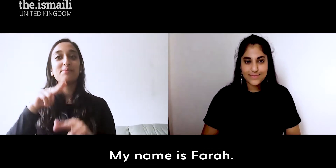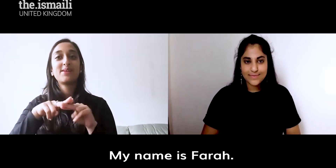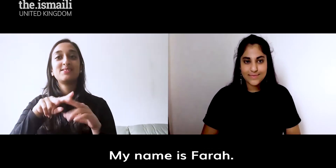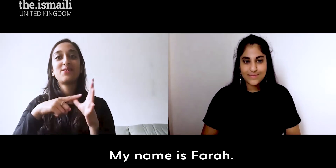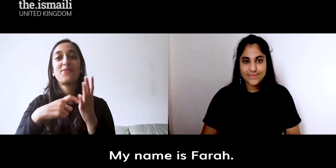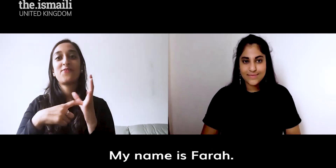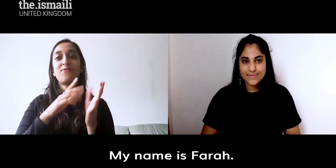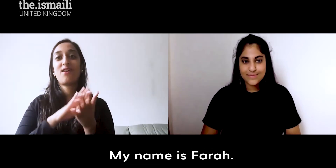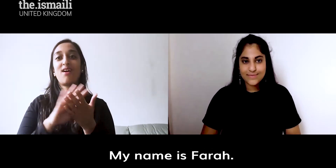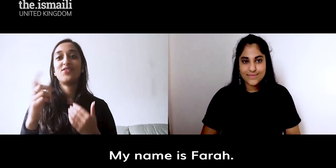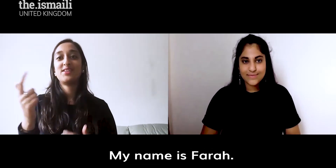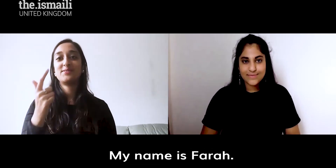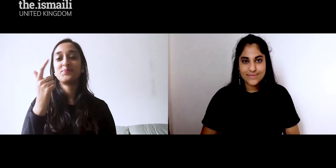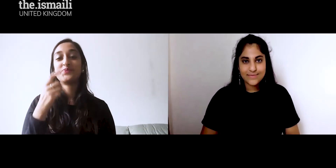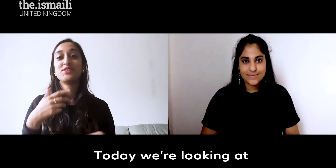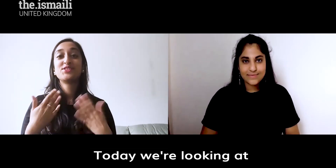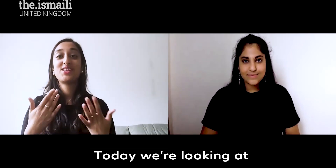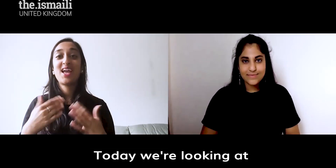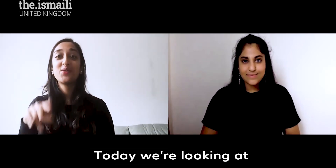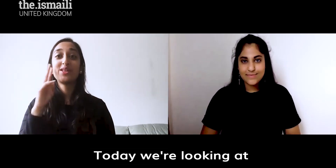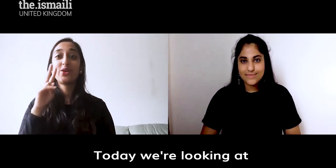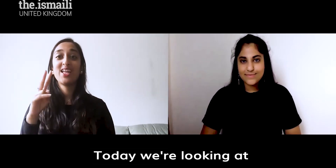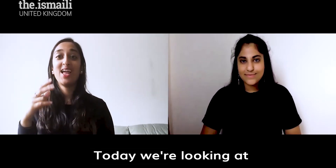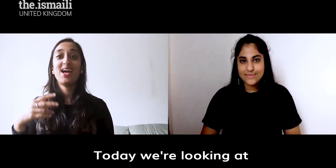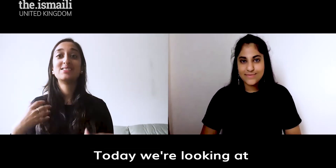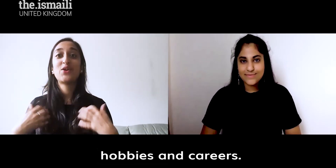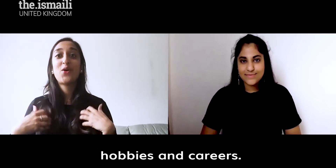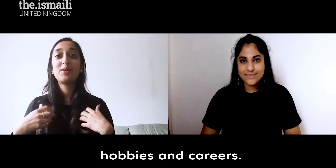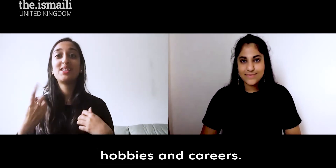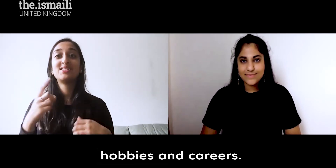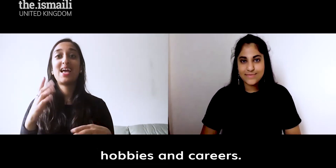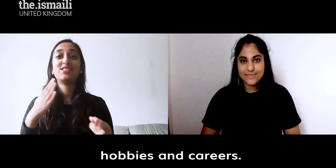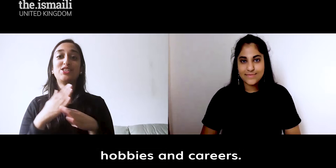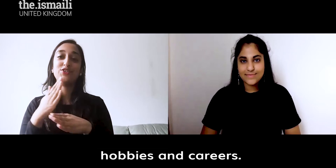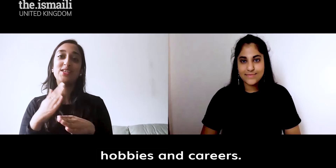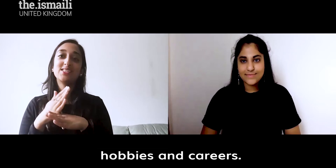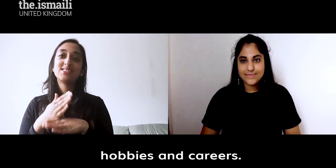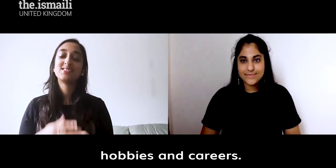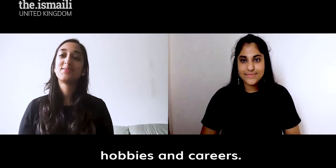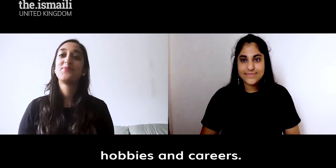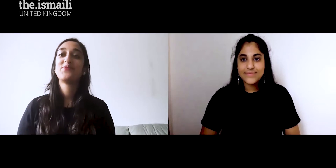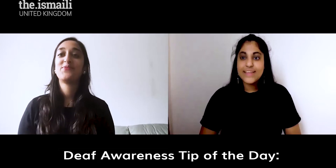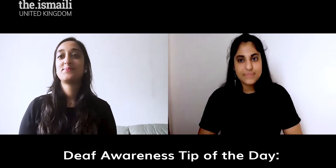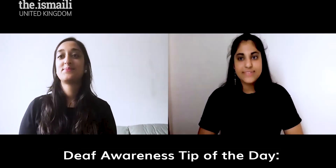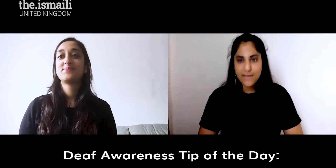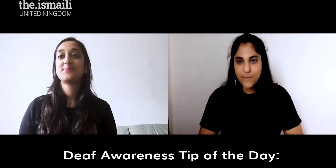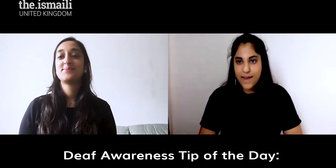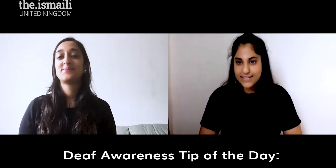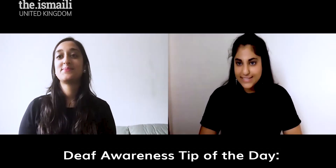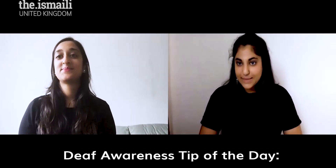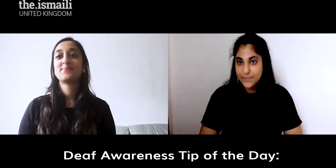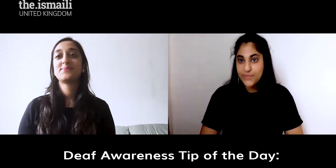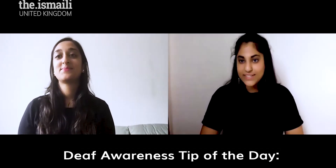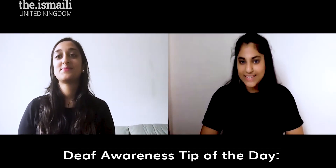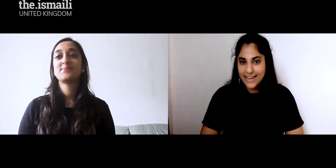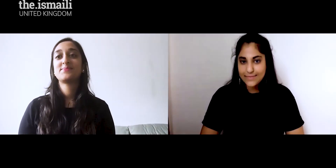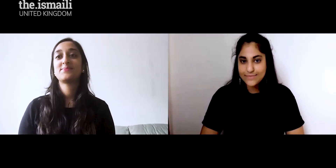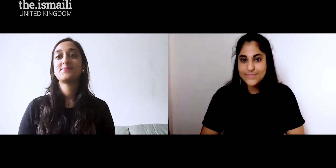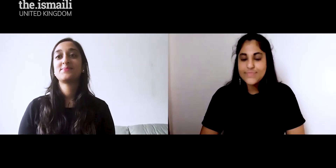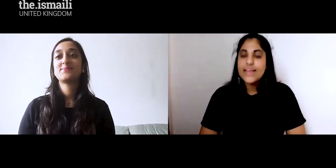is Farah. Today we're looking at hobbies and careers. Deaf awareness tip of the day.